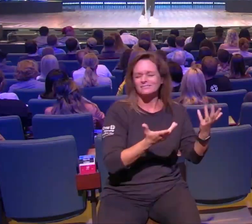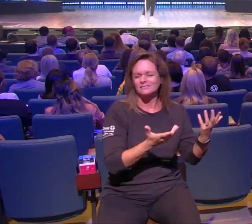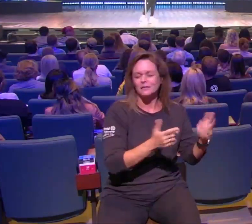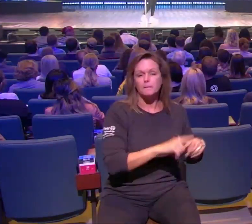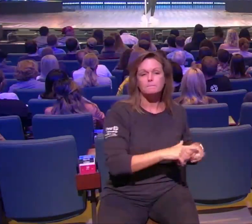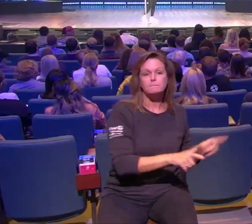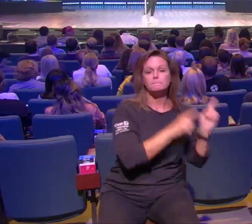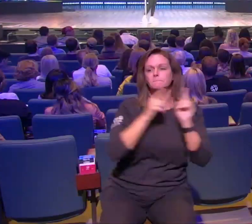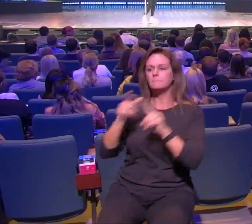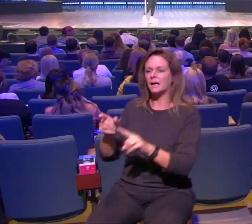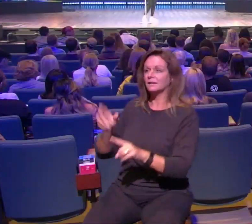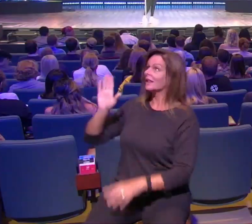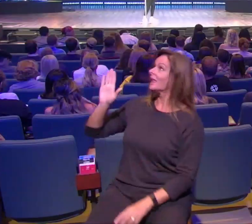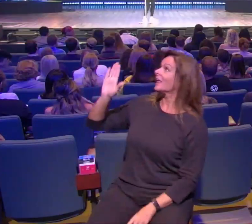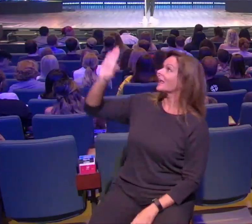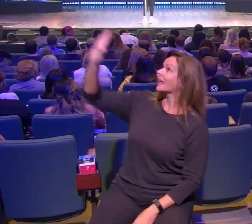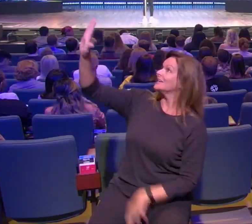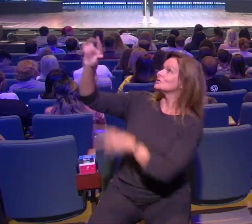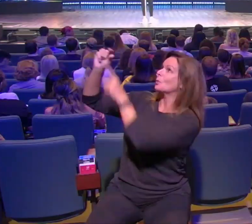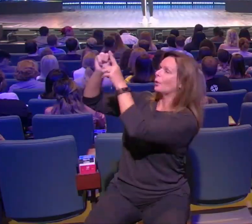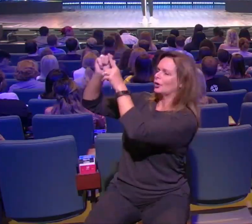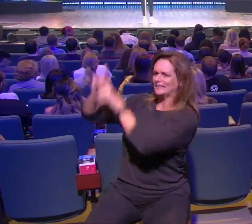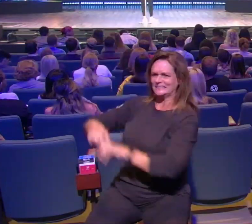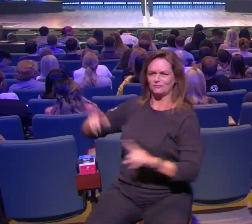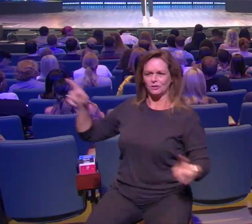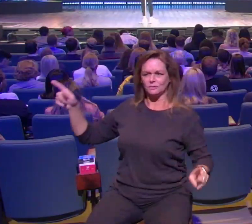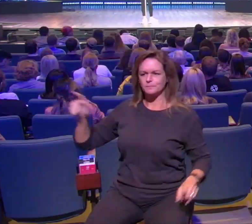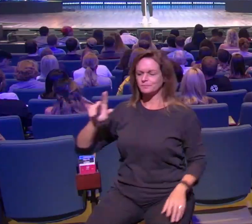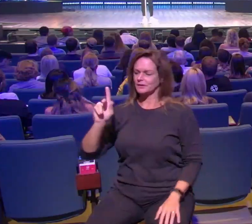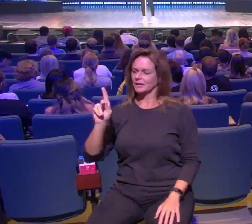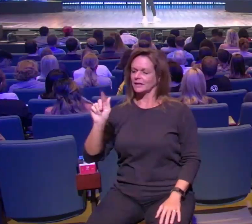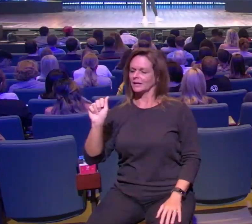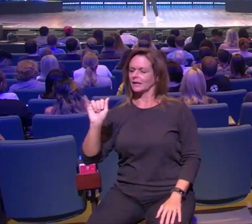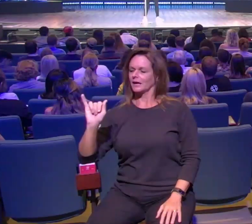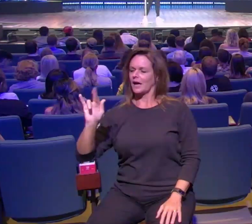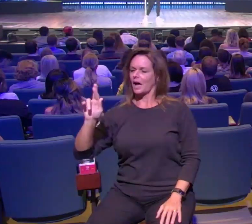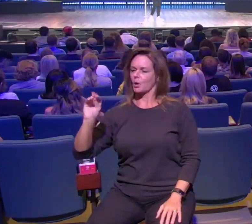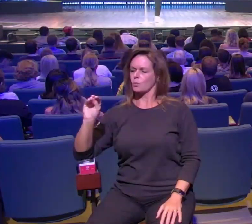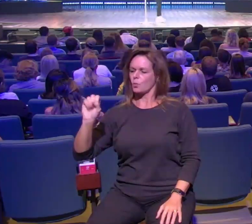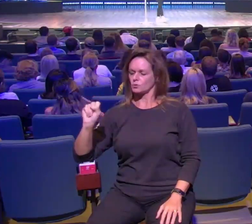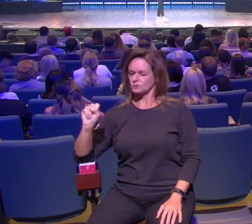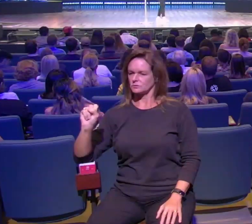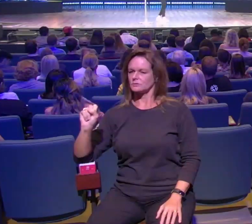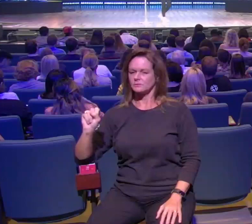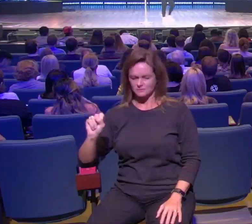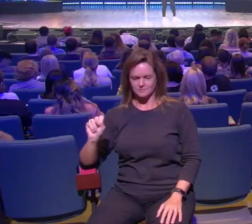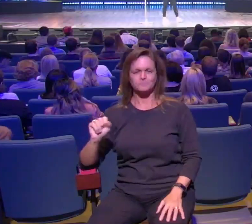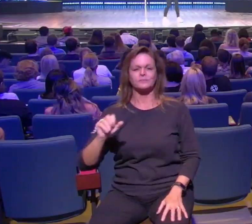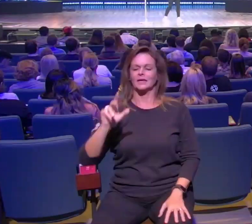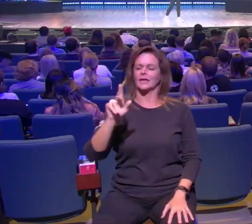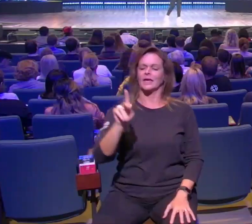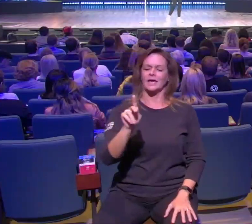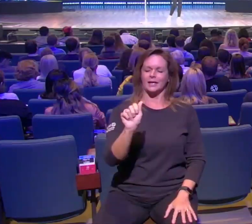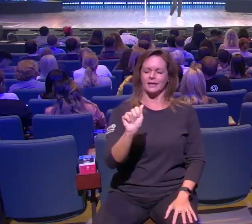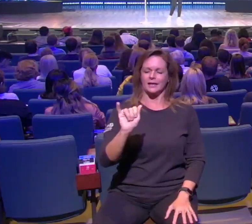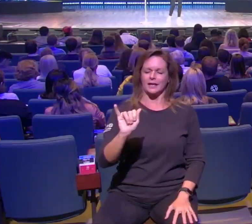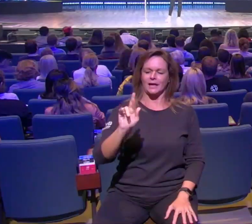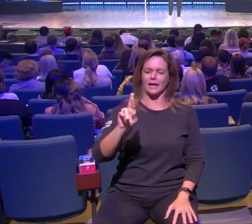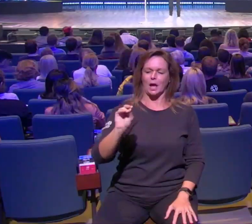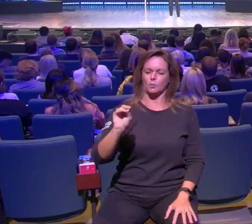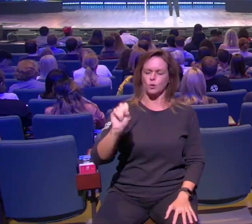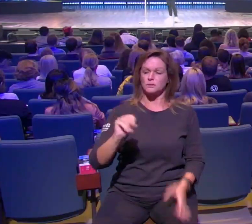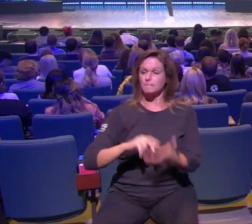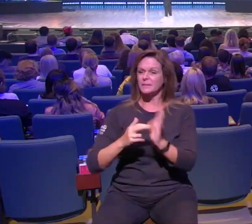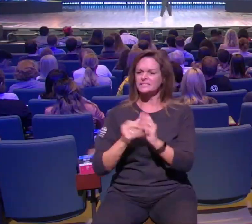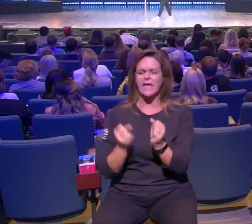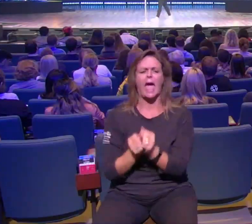how God measures time, and that word is kairos. And kairos isn't about a quantity of a moment, but it's